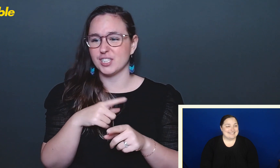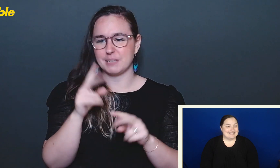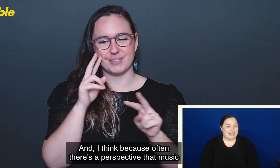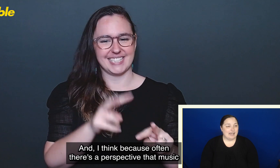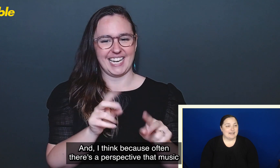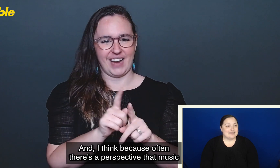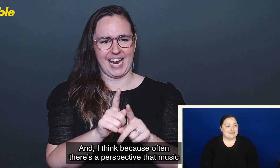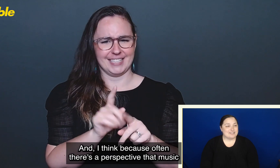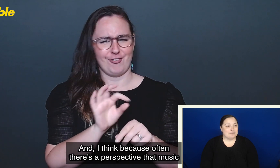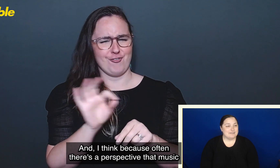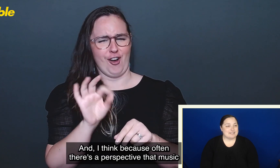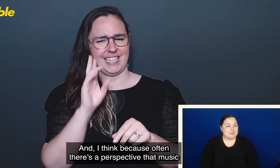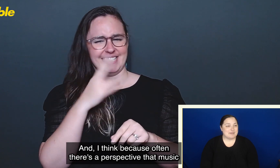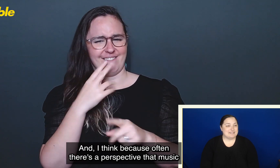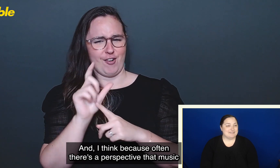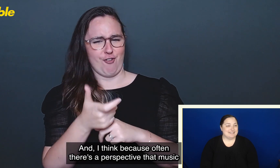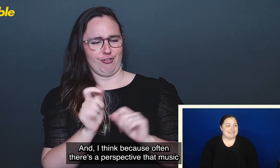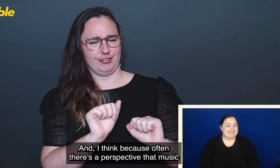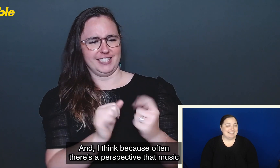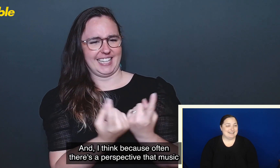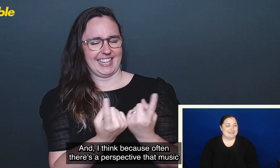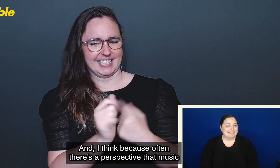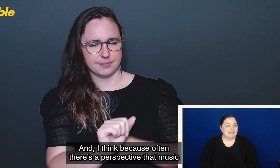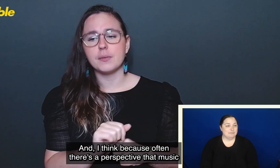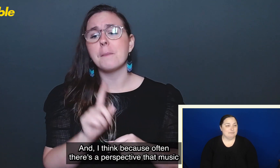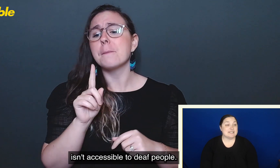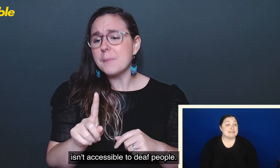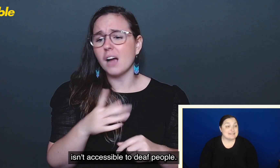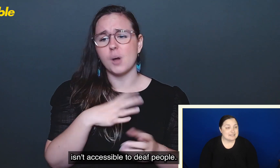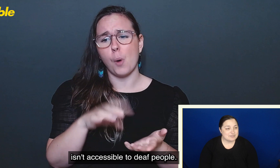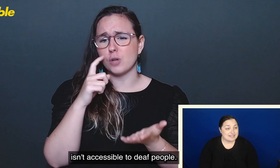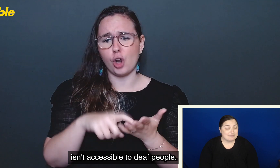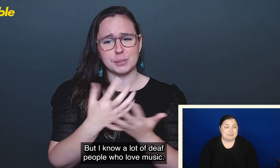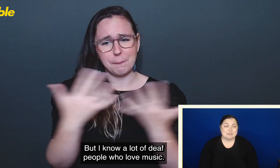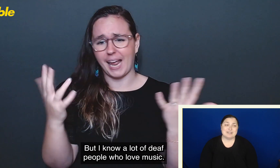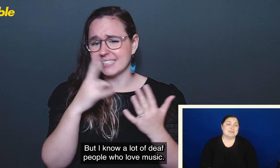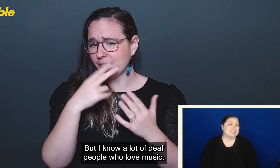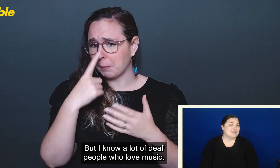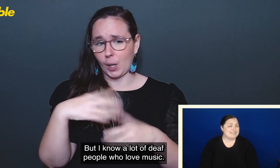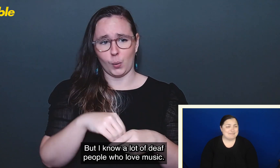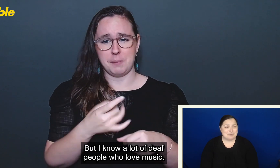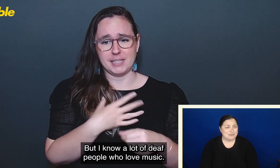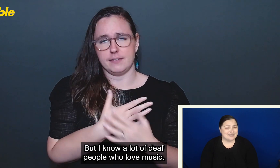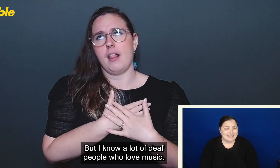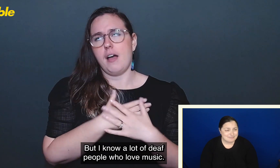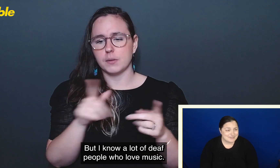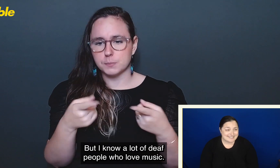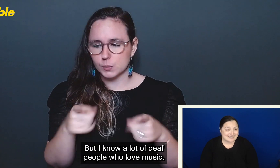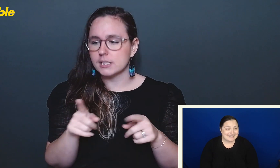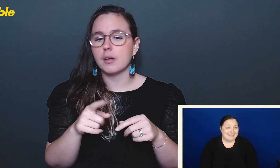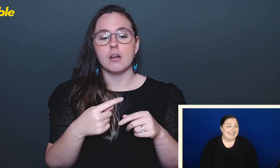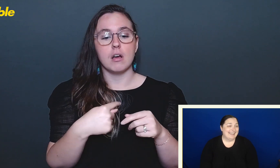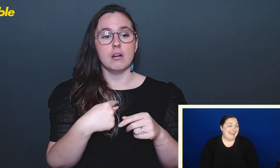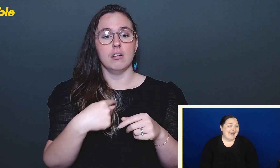And I think because often there's a perspective that music isn't accessible to deaf people, but I know a lot of deaf people who love